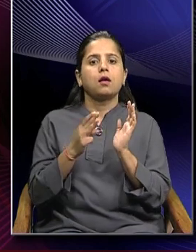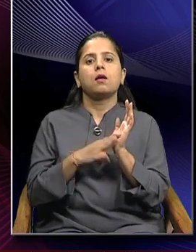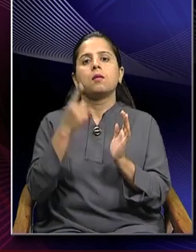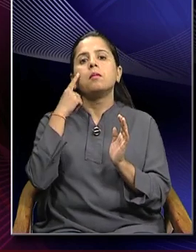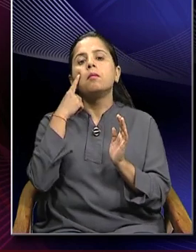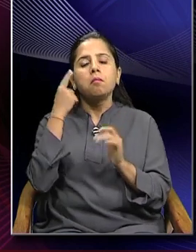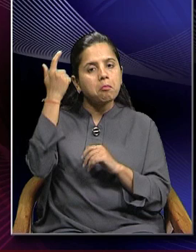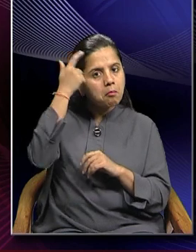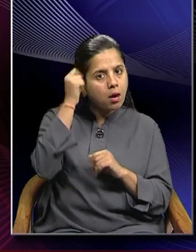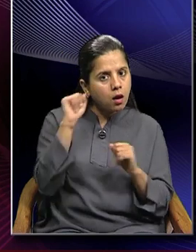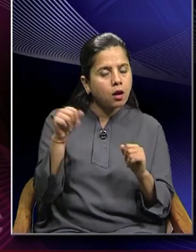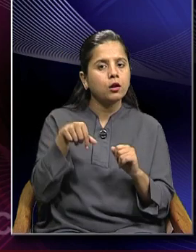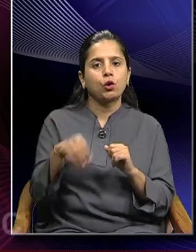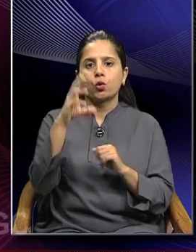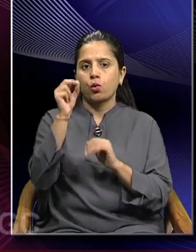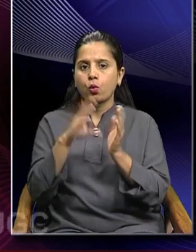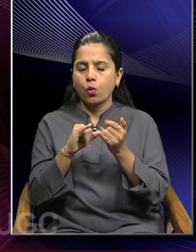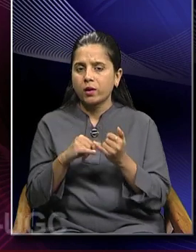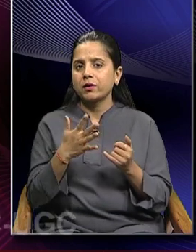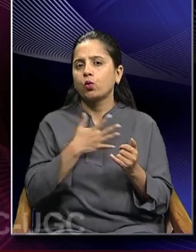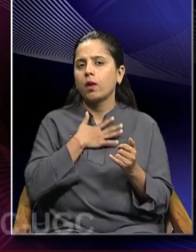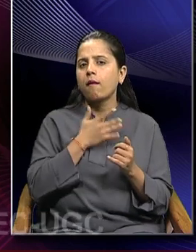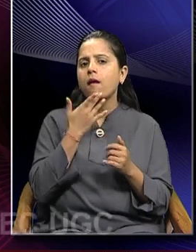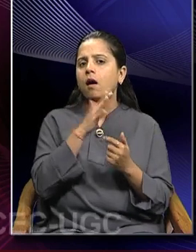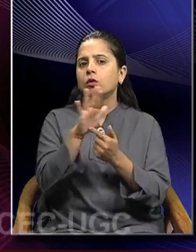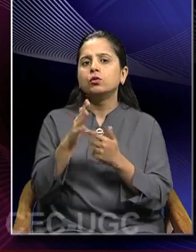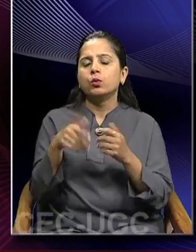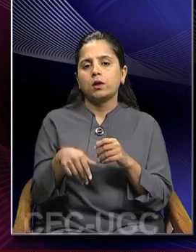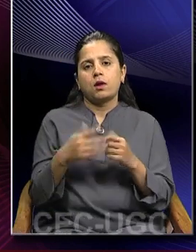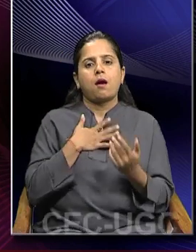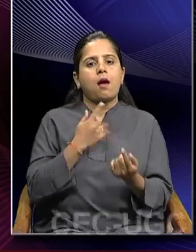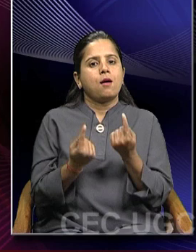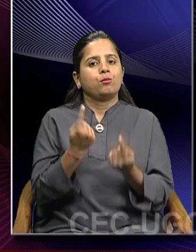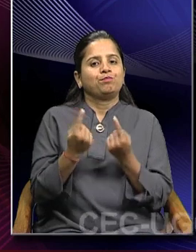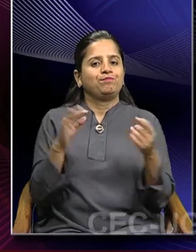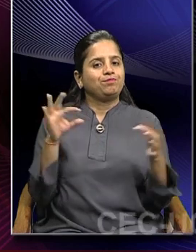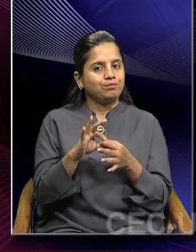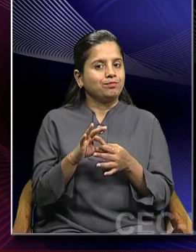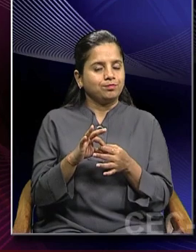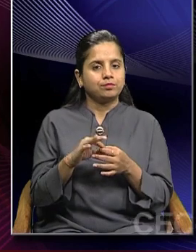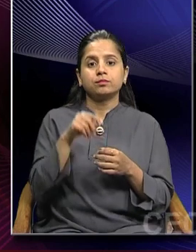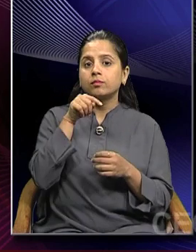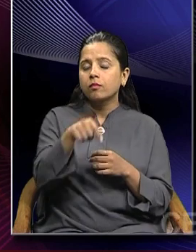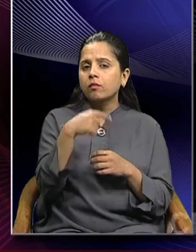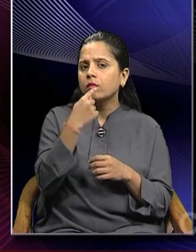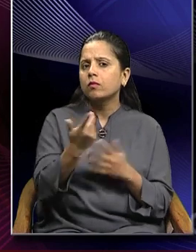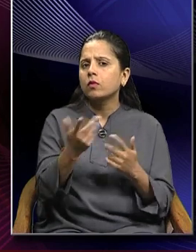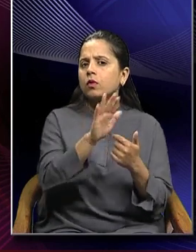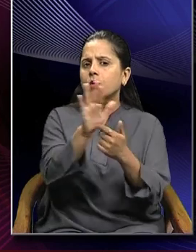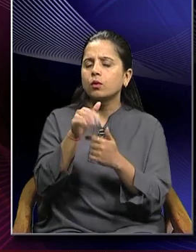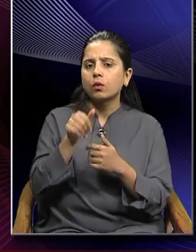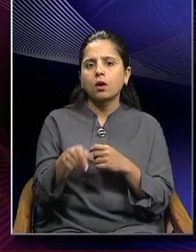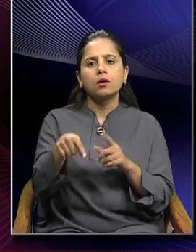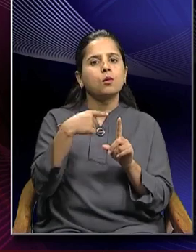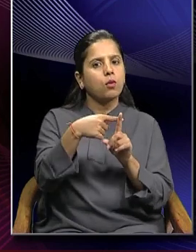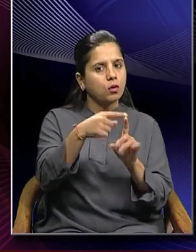be integrated, green color is actually indicative of gross, because it is indicating the